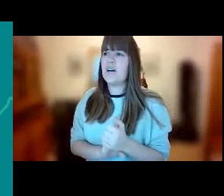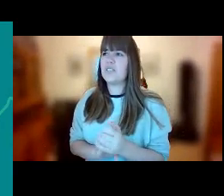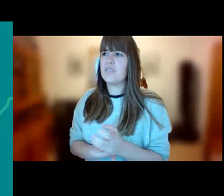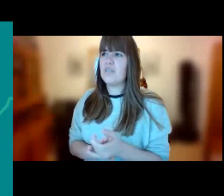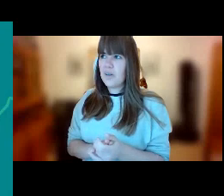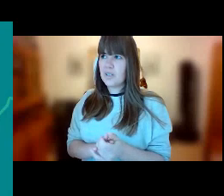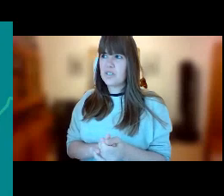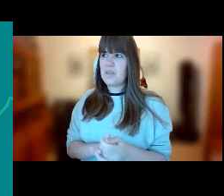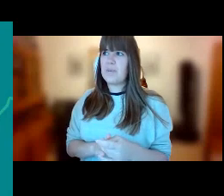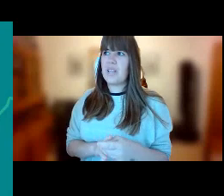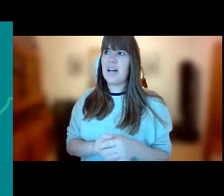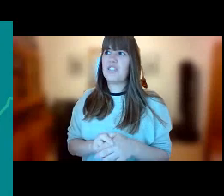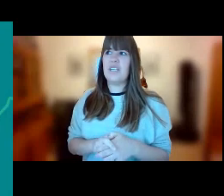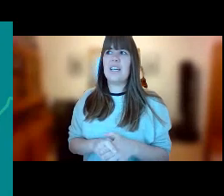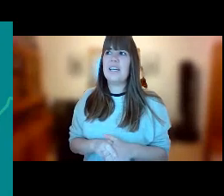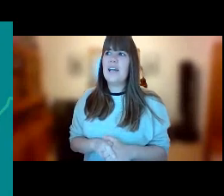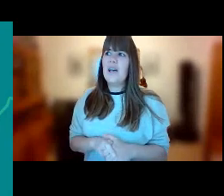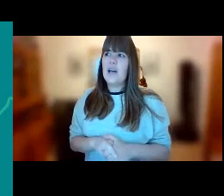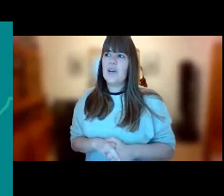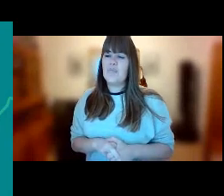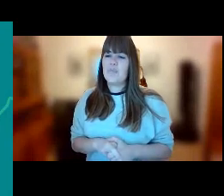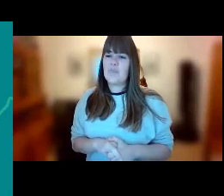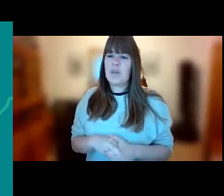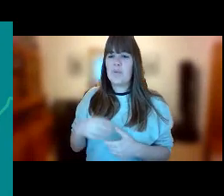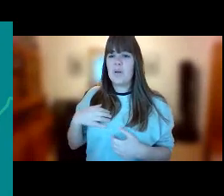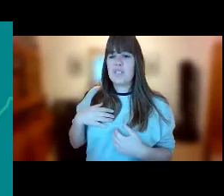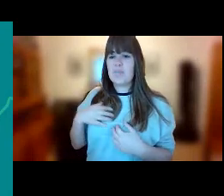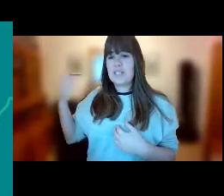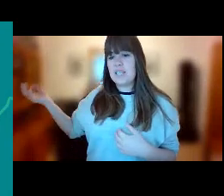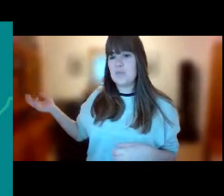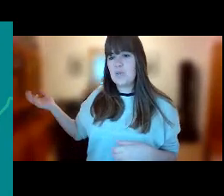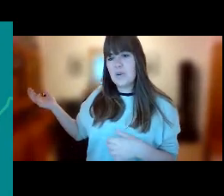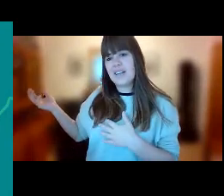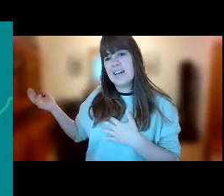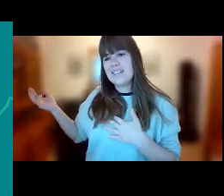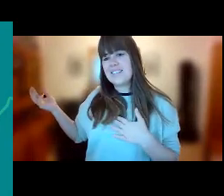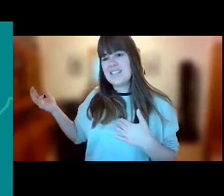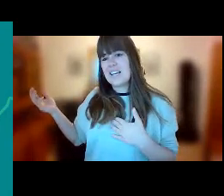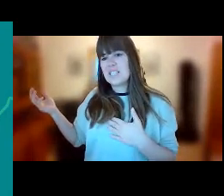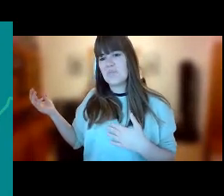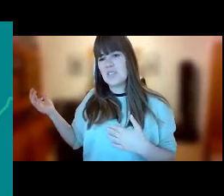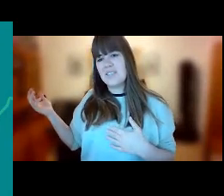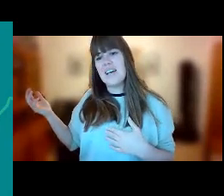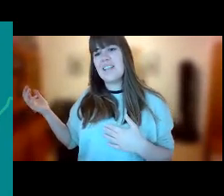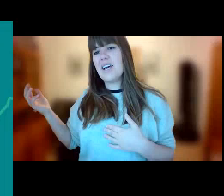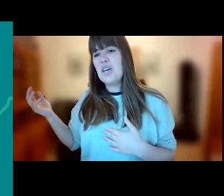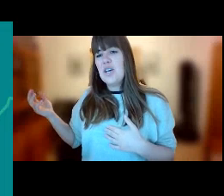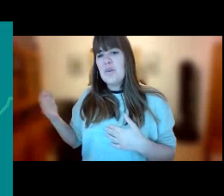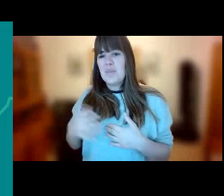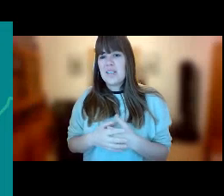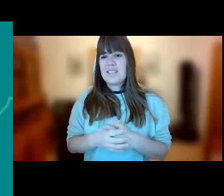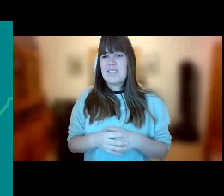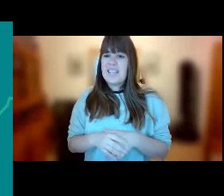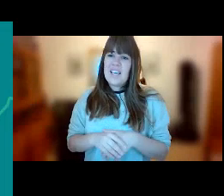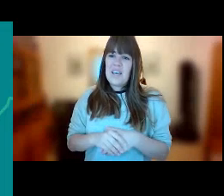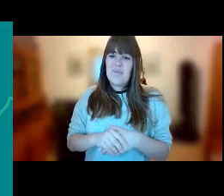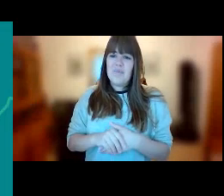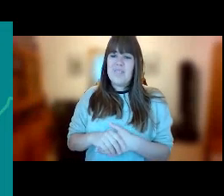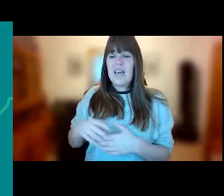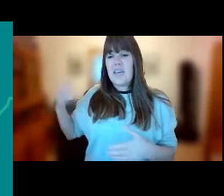lot about during the focus groups were that actually people often speak to their support worker. So there's that assumption there that